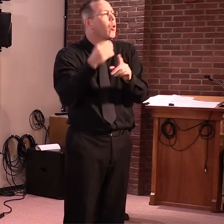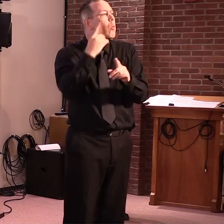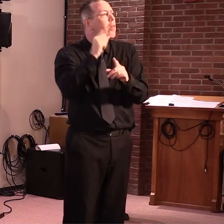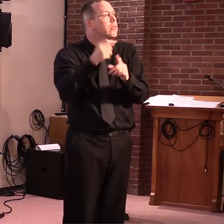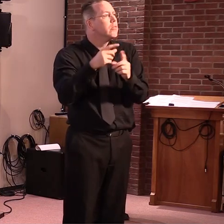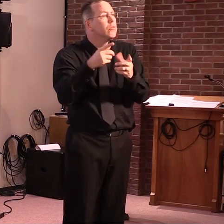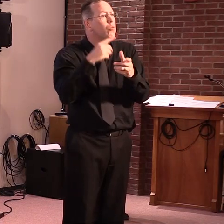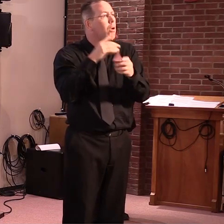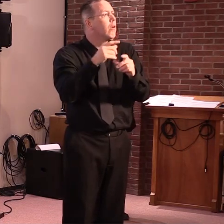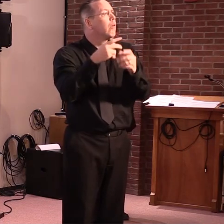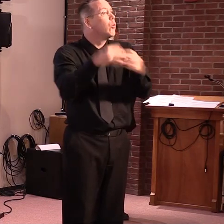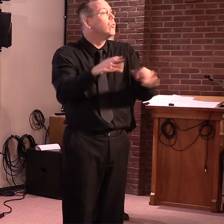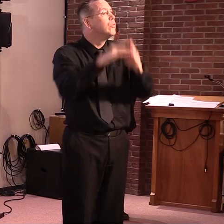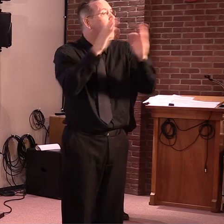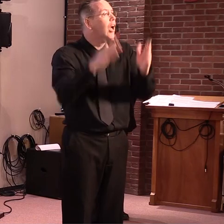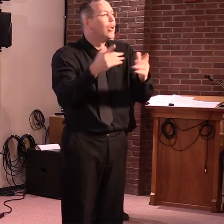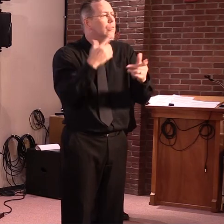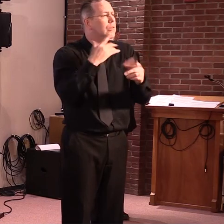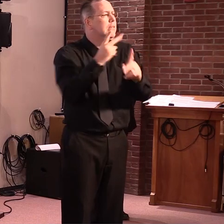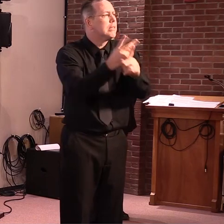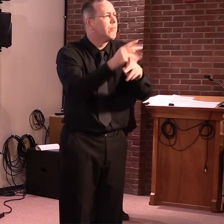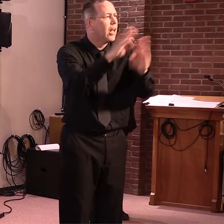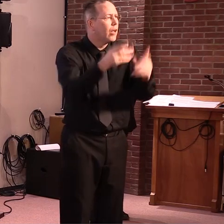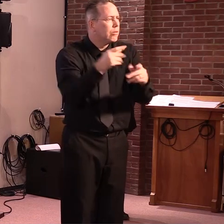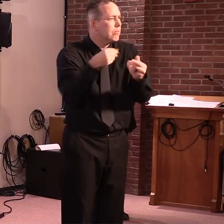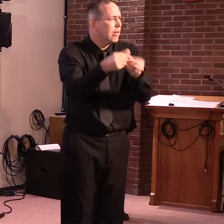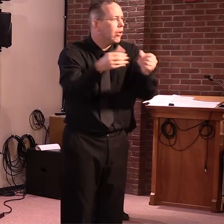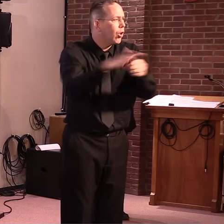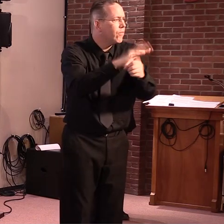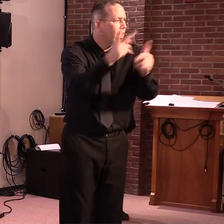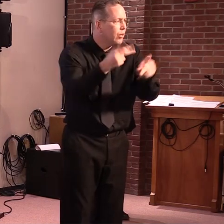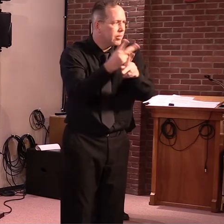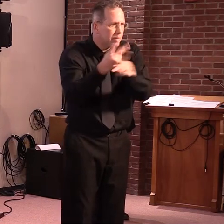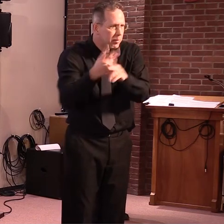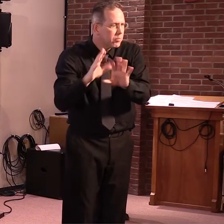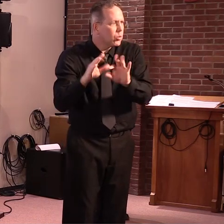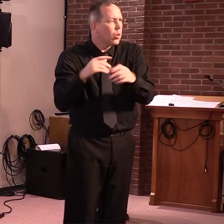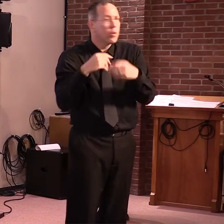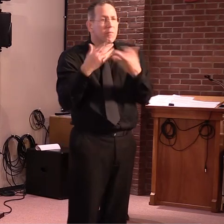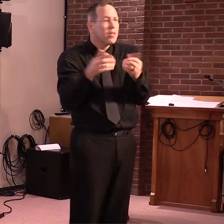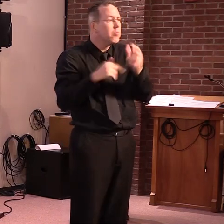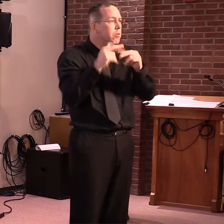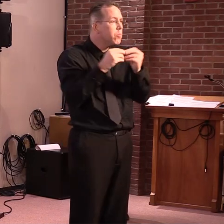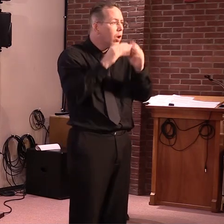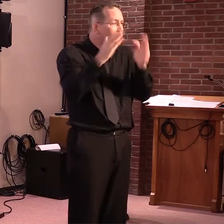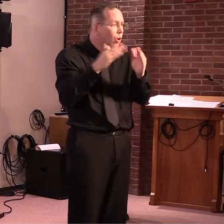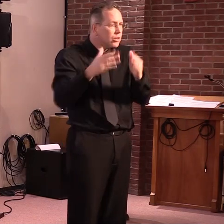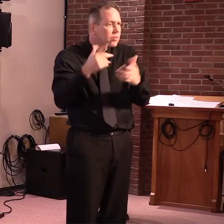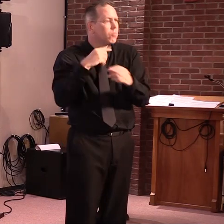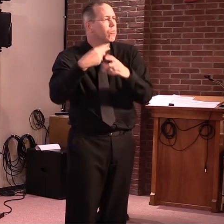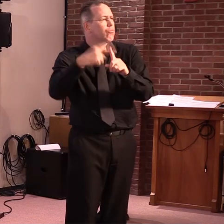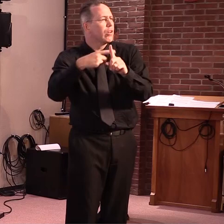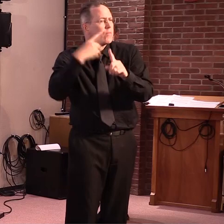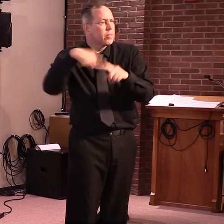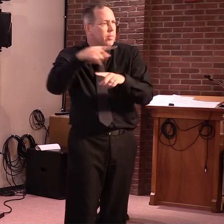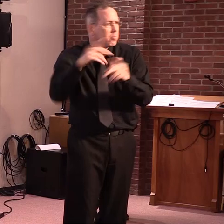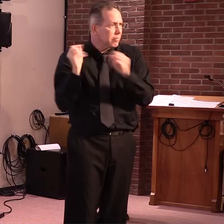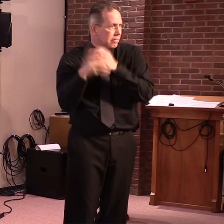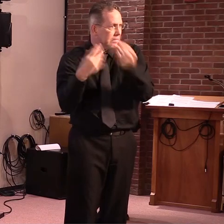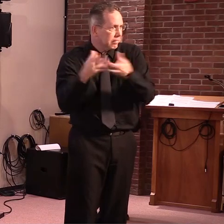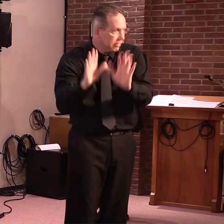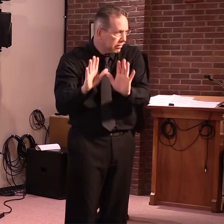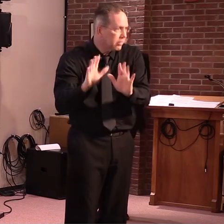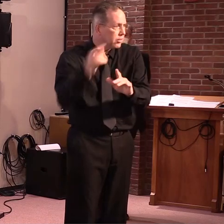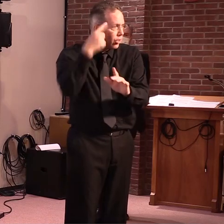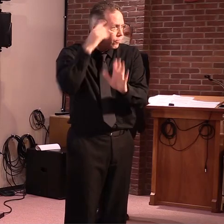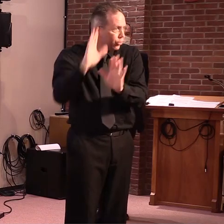developing more housing opportunities. This is to move people out of the hotel system now. So in addition to what